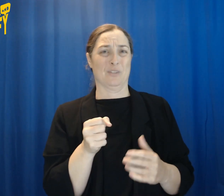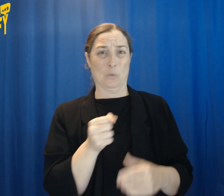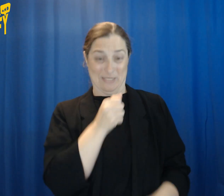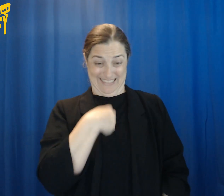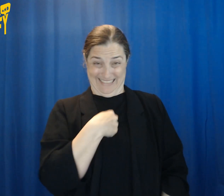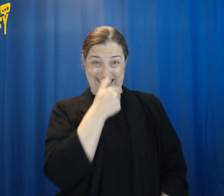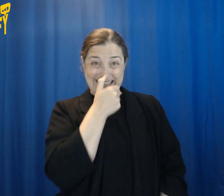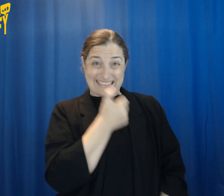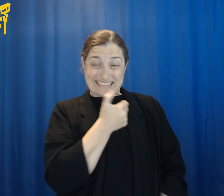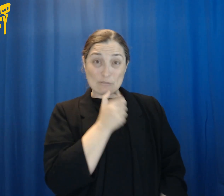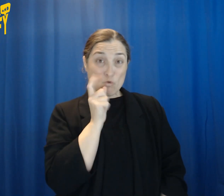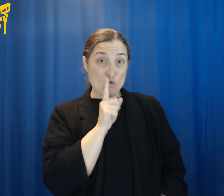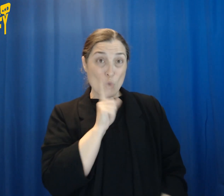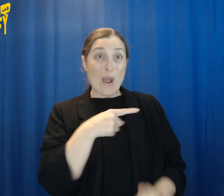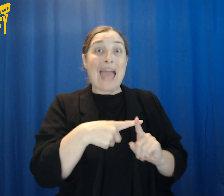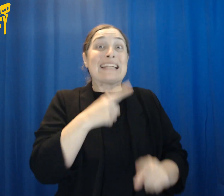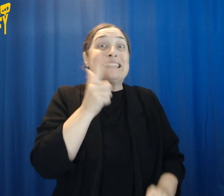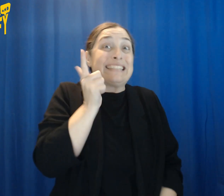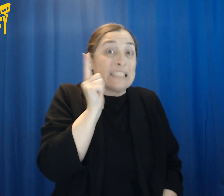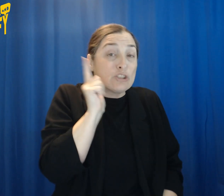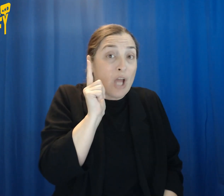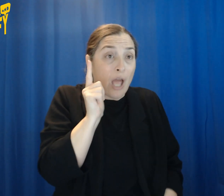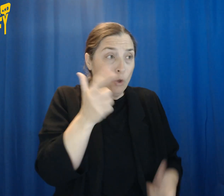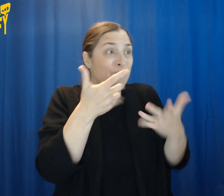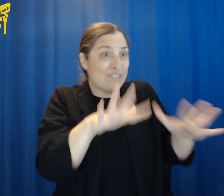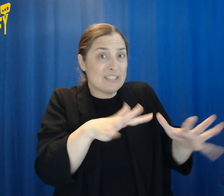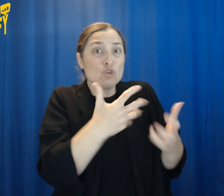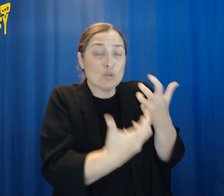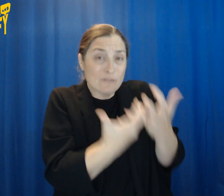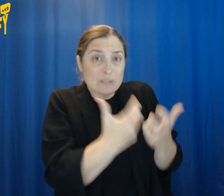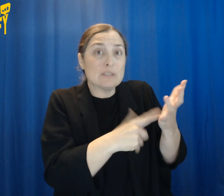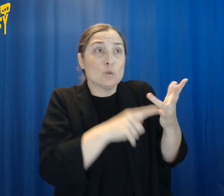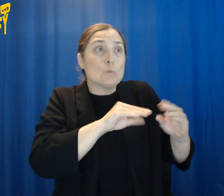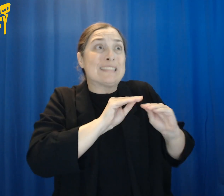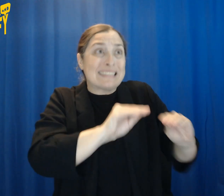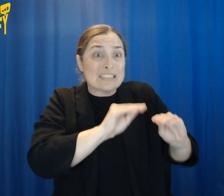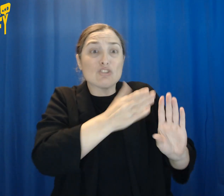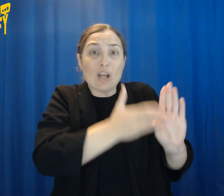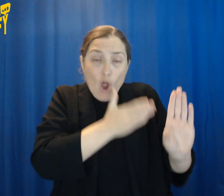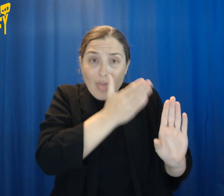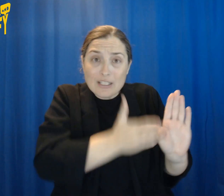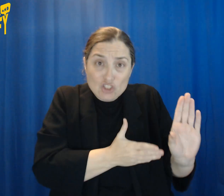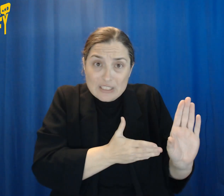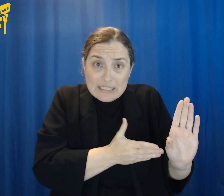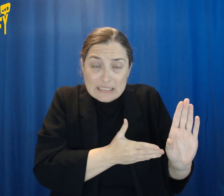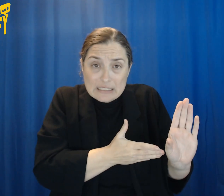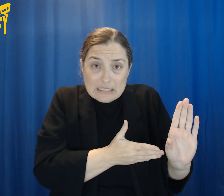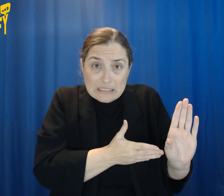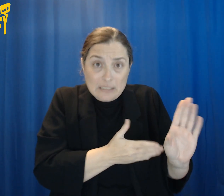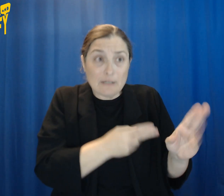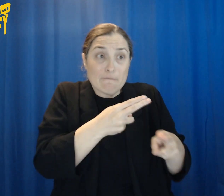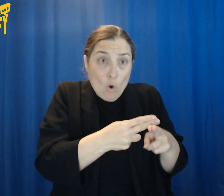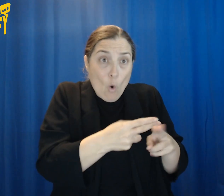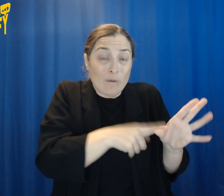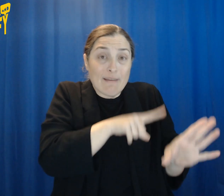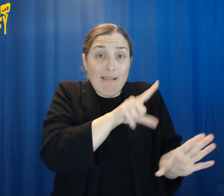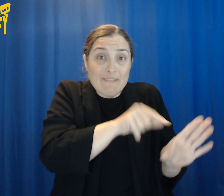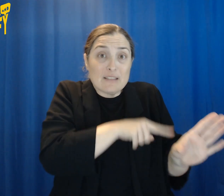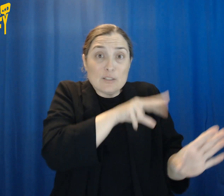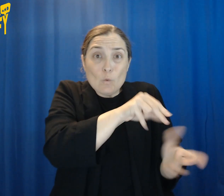girl and a teacher who had gone to university to teach psychology to year 11 and 12 students, was like,